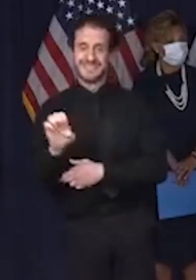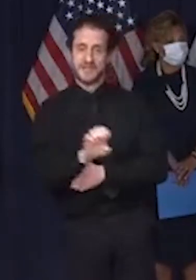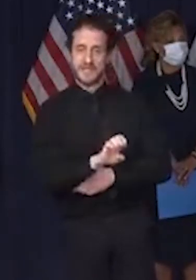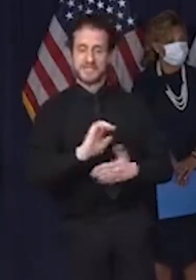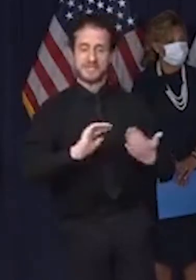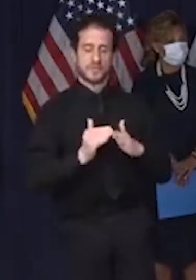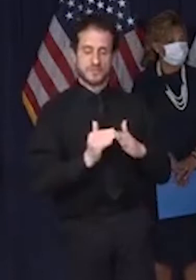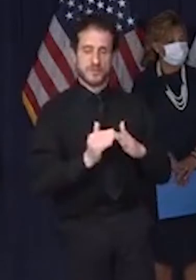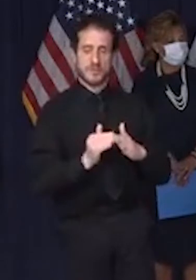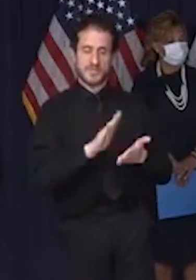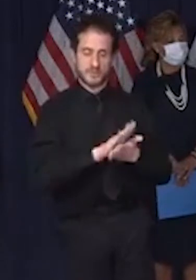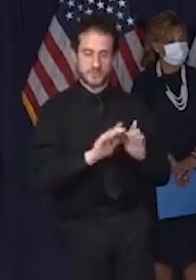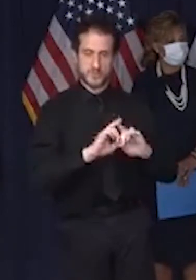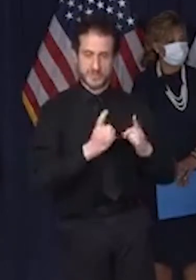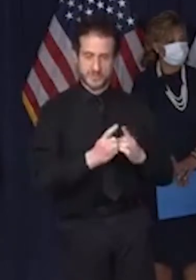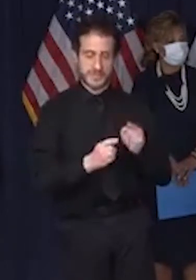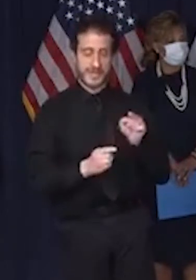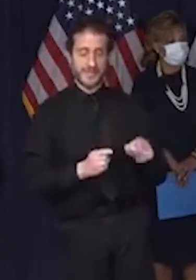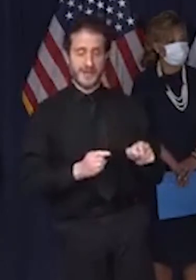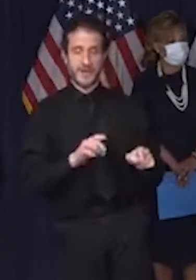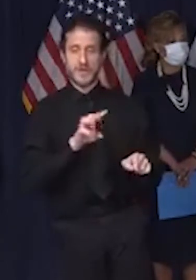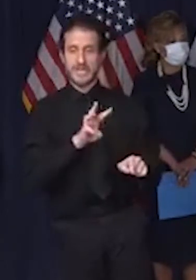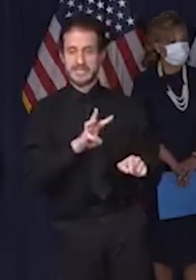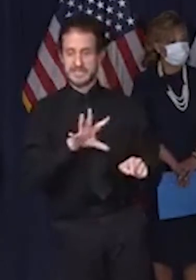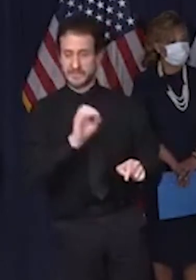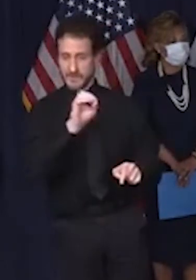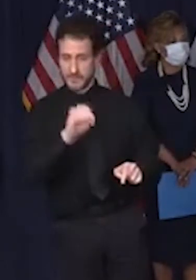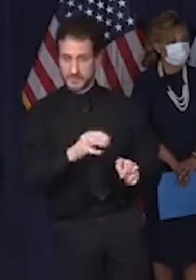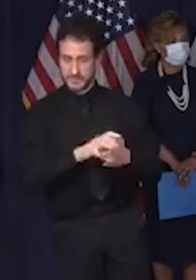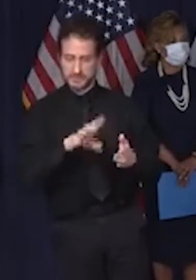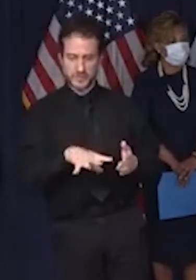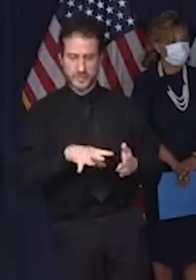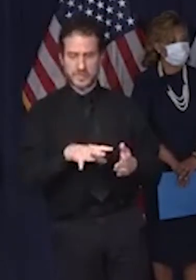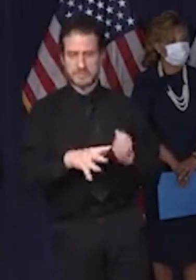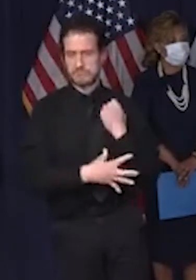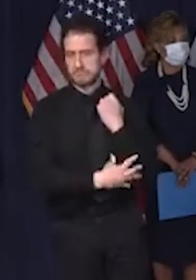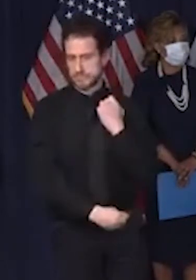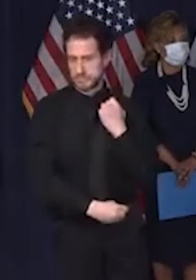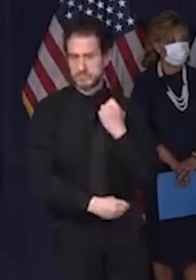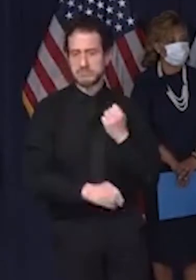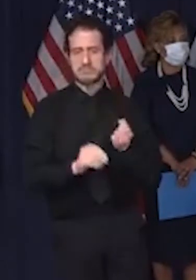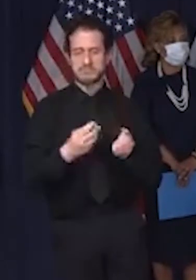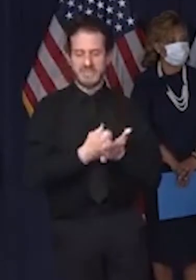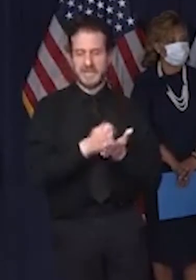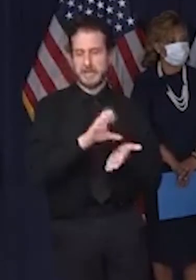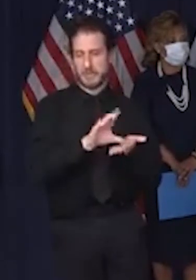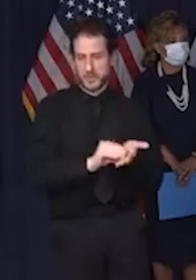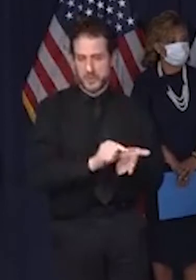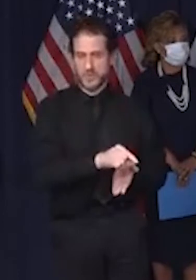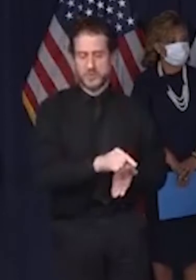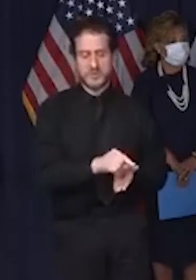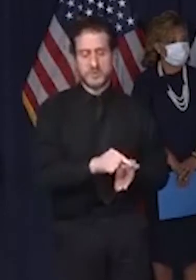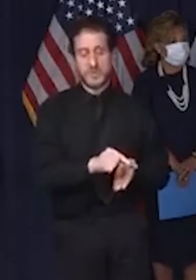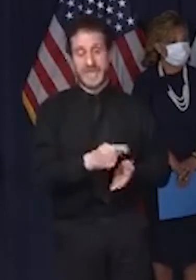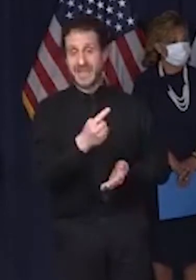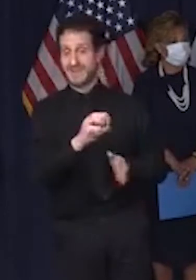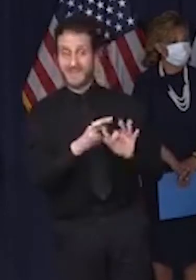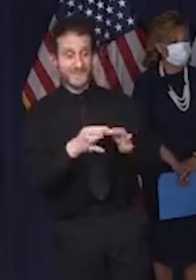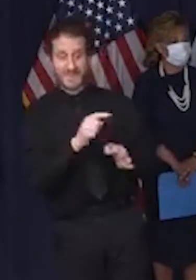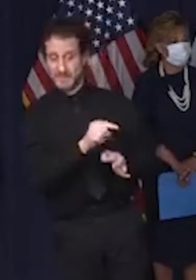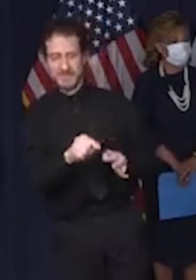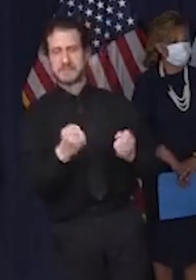School District, where 65% of students are low income and nearly half of families lack reliable